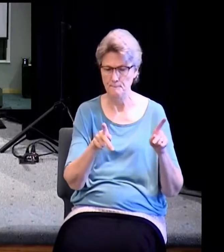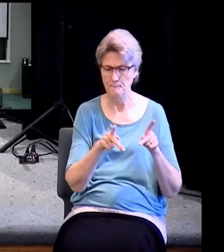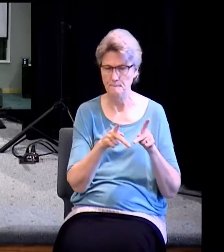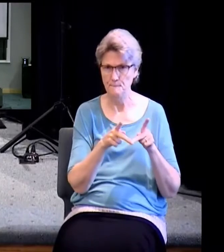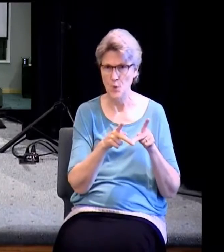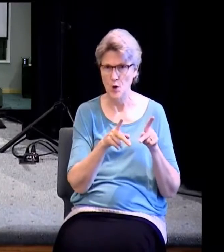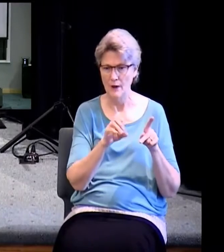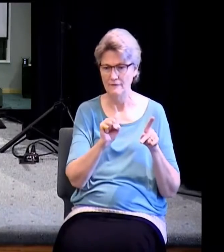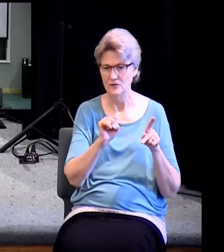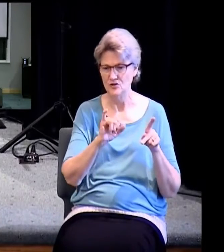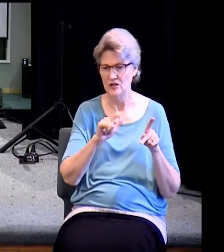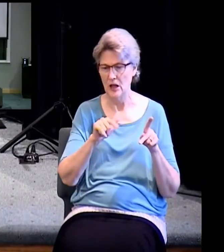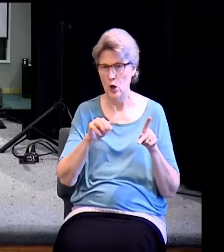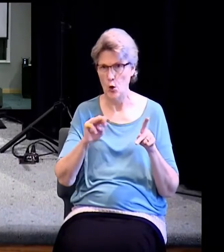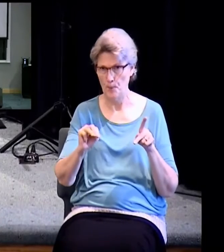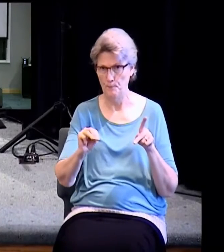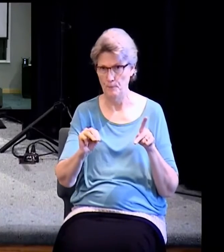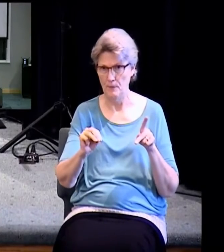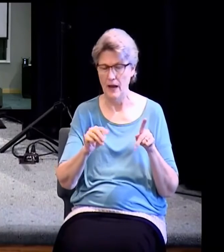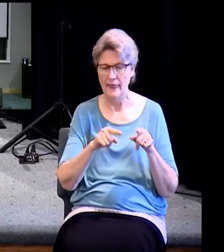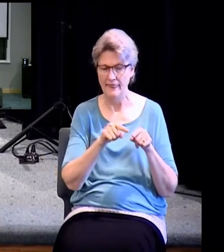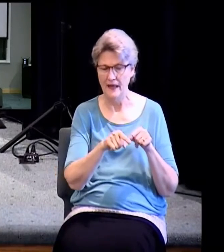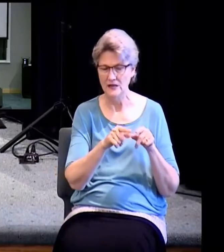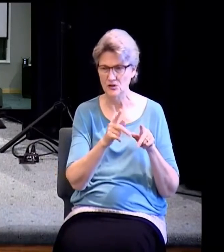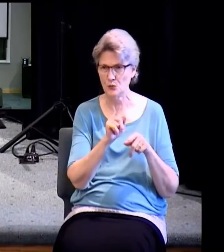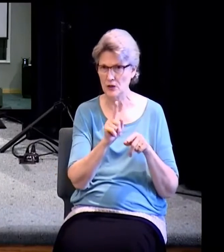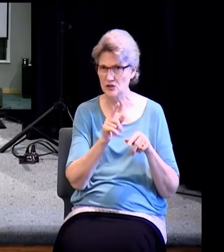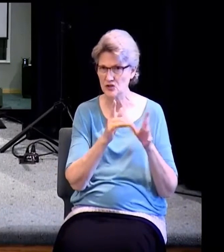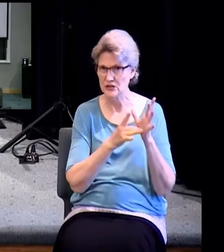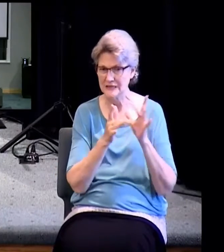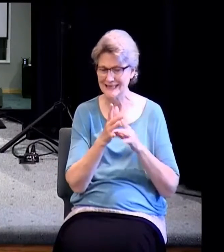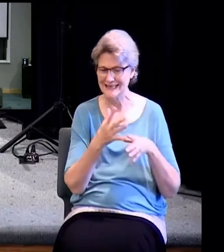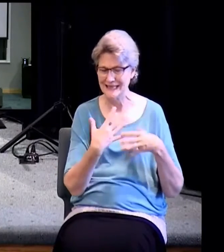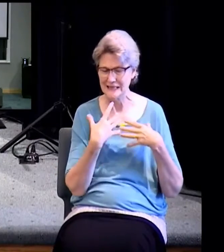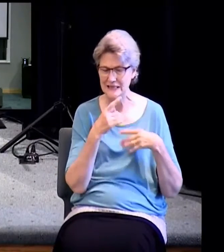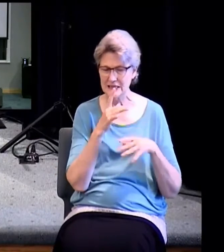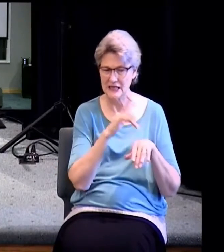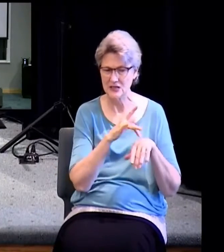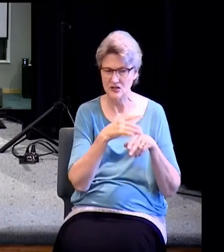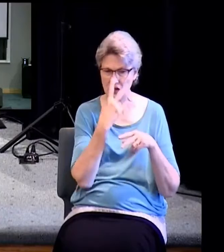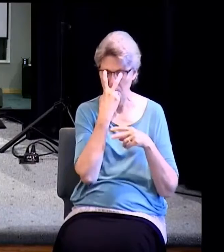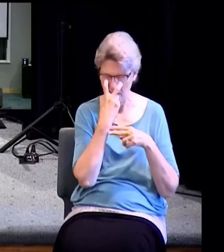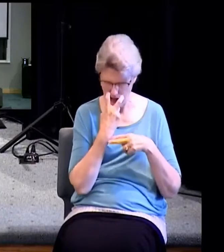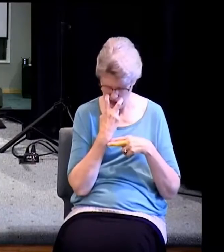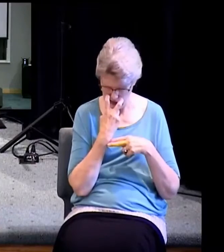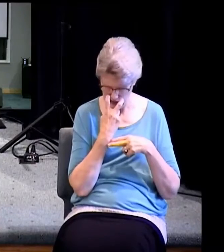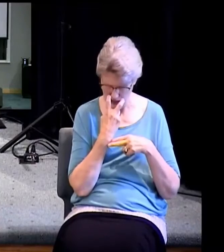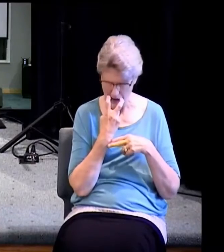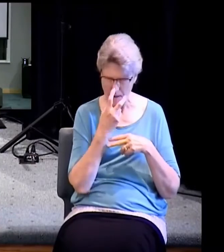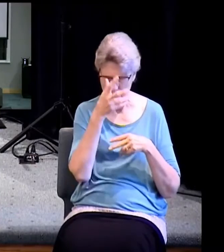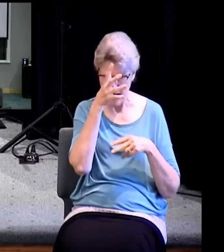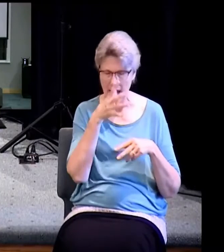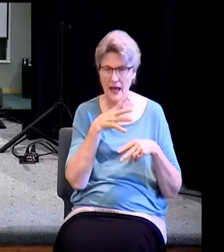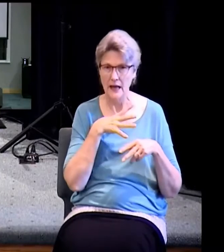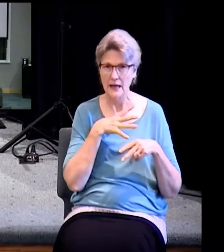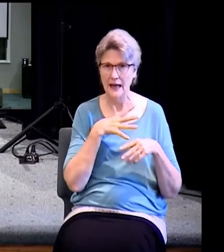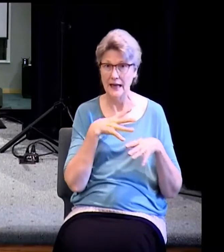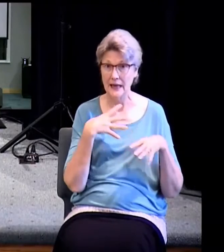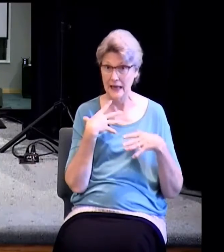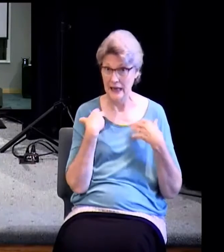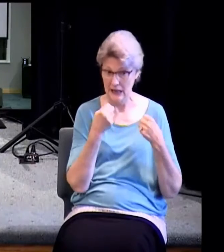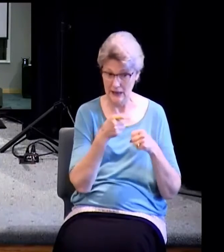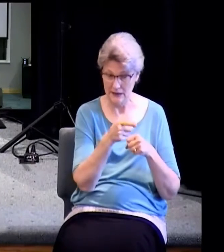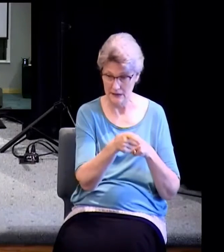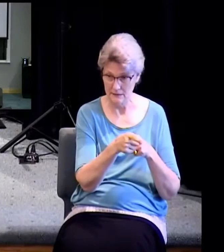27. Also, it's where Jesus, the Yeshua, healed the blind man in John chapter 9, verse 7.